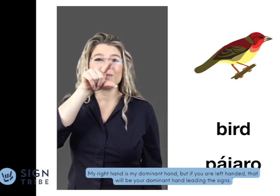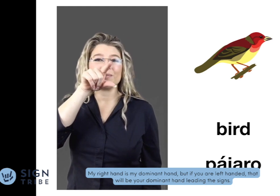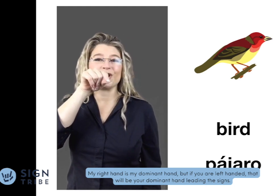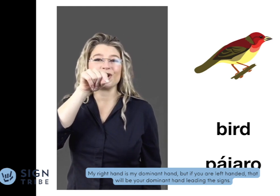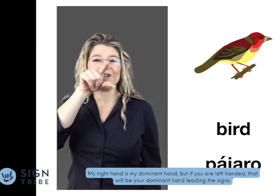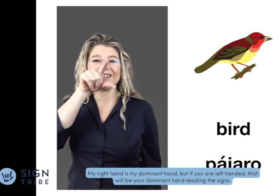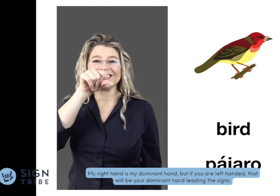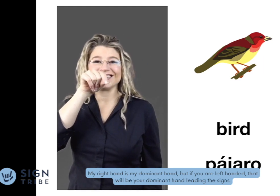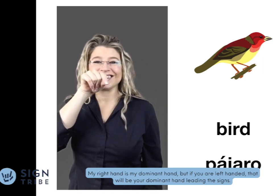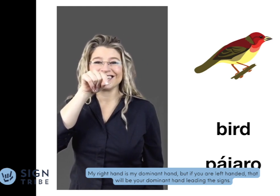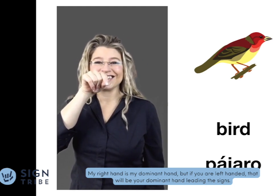Bird.